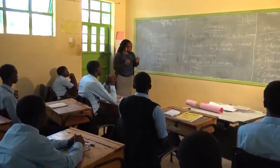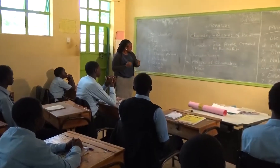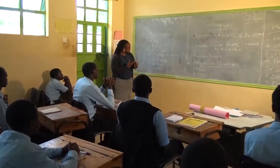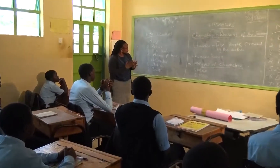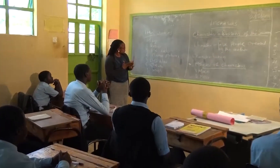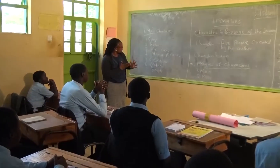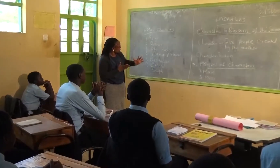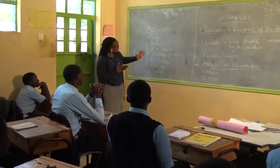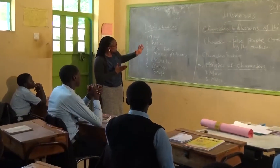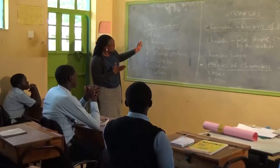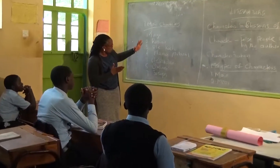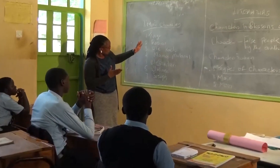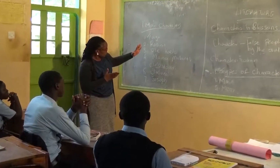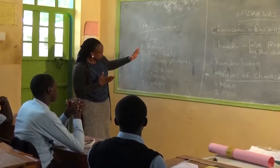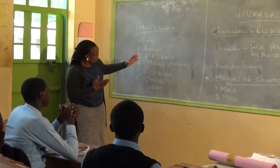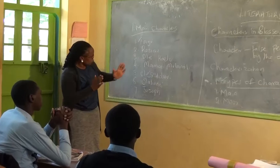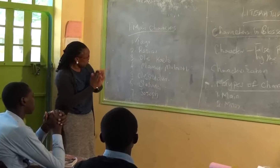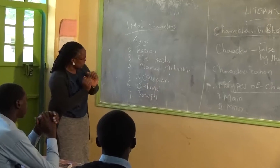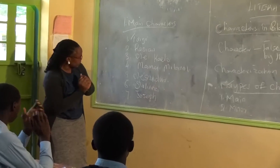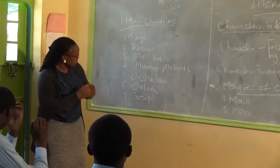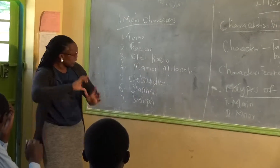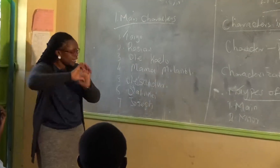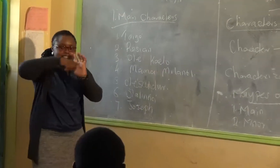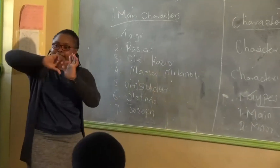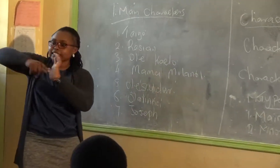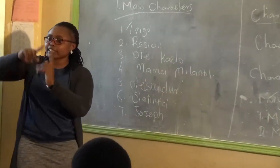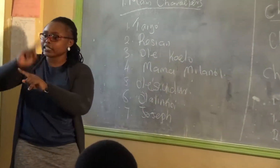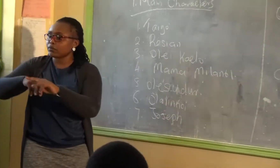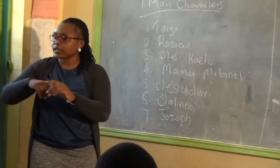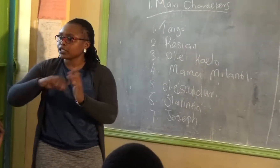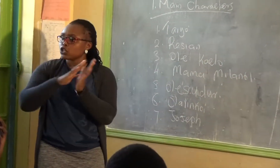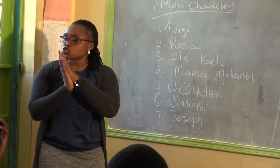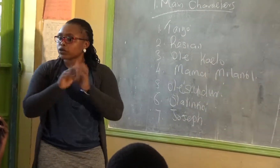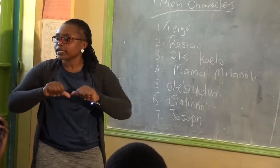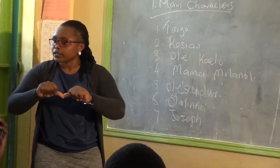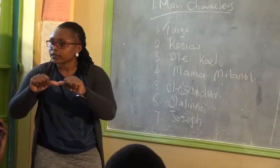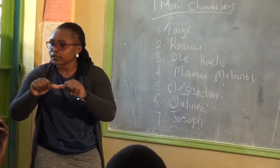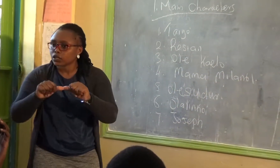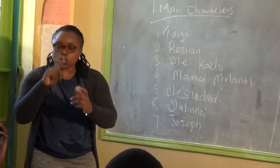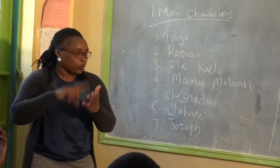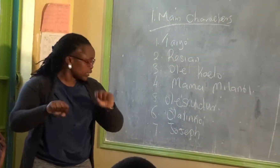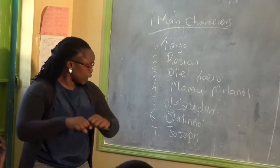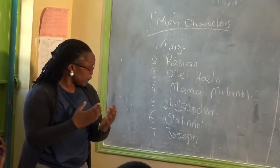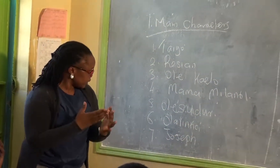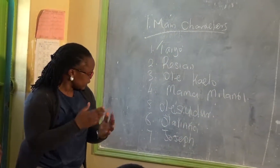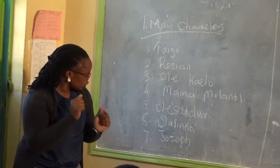what happened between with later story. What happened